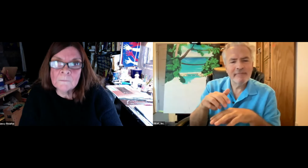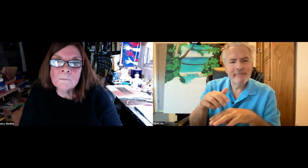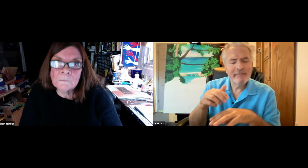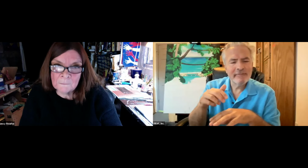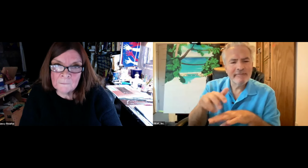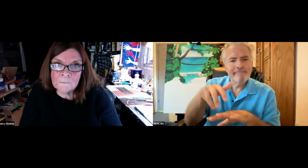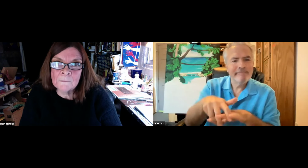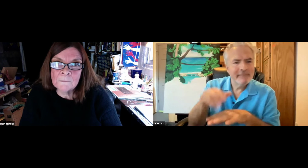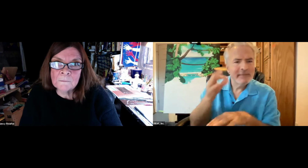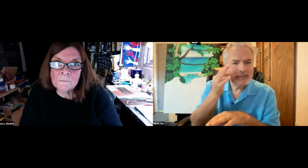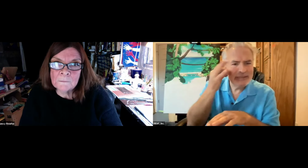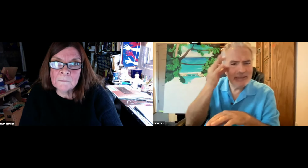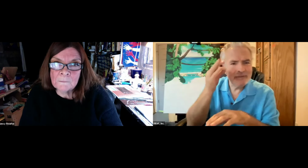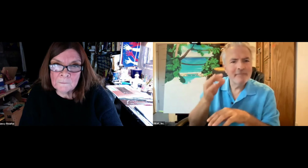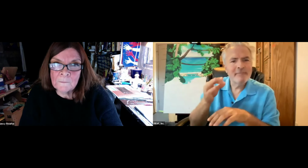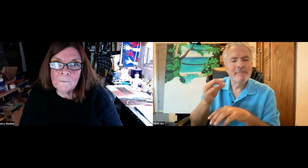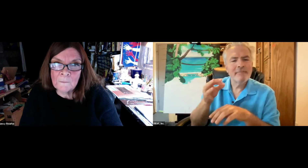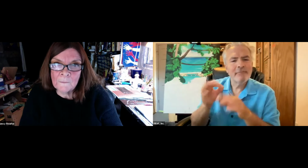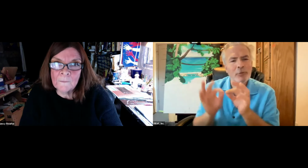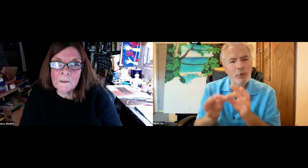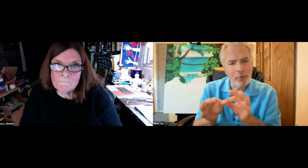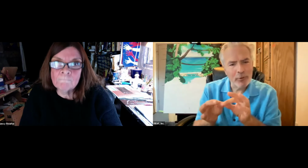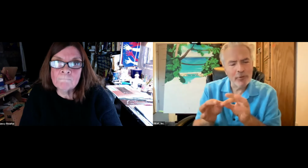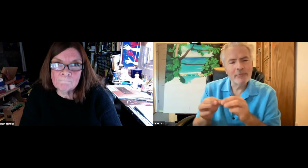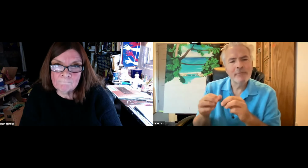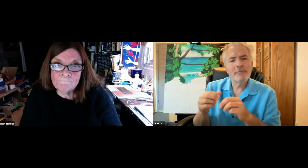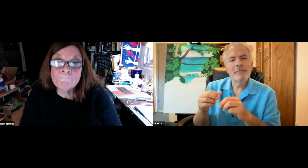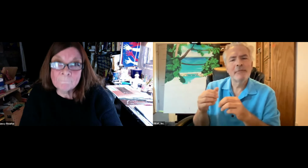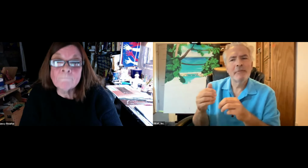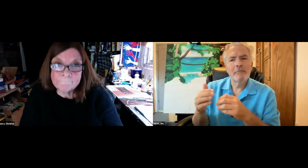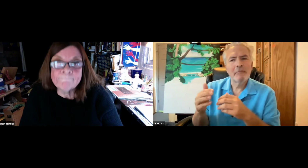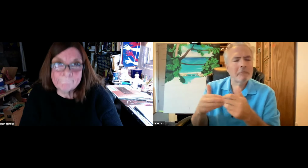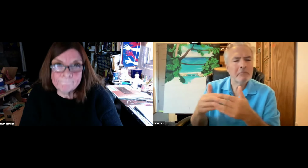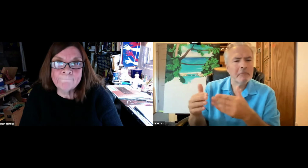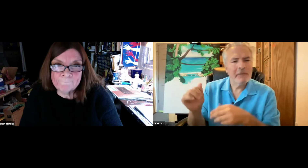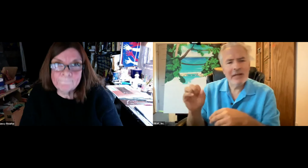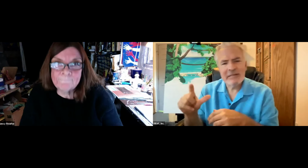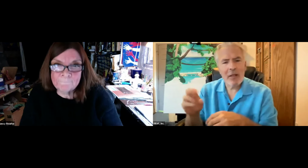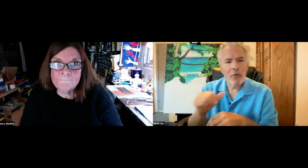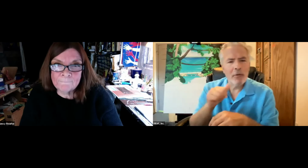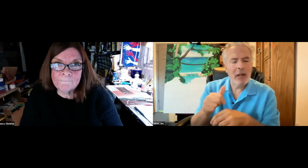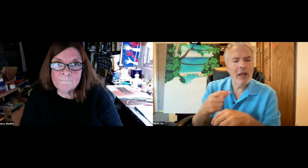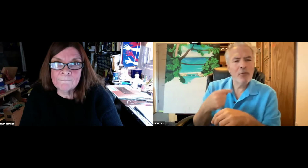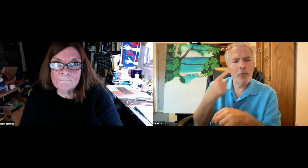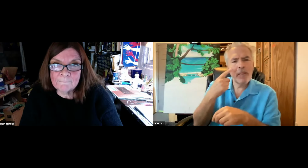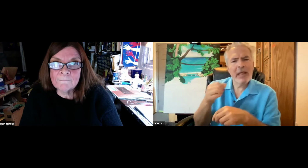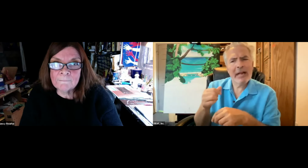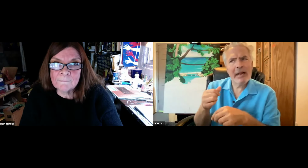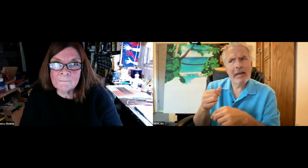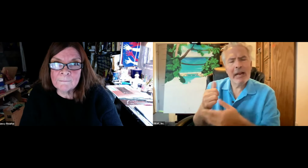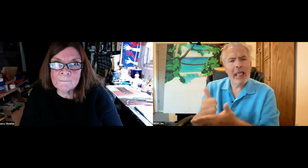interpreter that is native or an indigenous person? Does that make a difference?